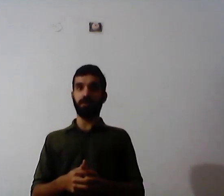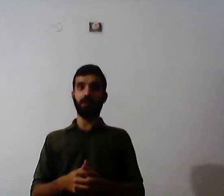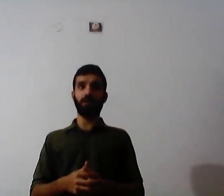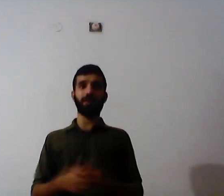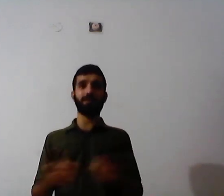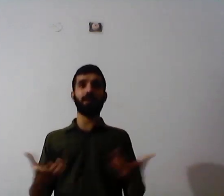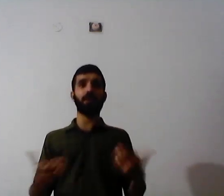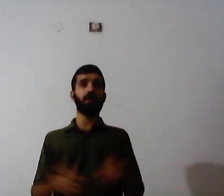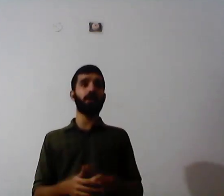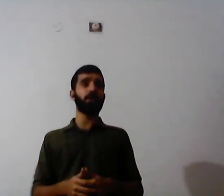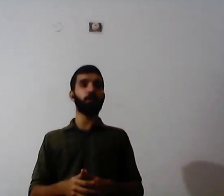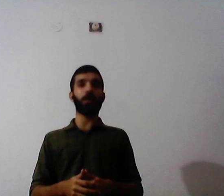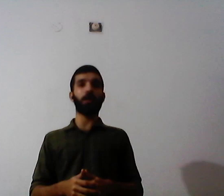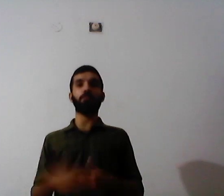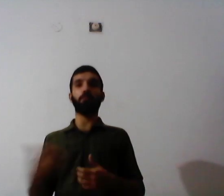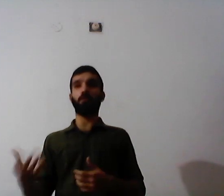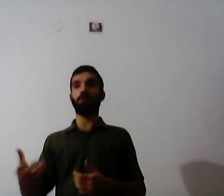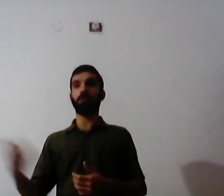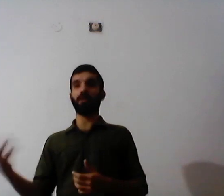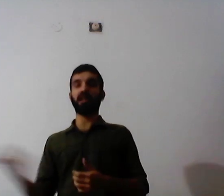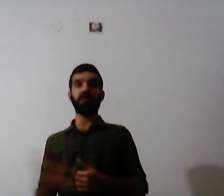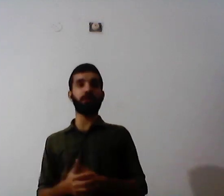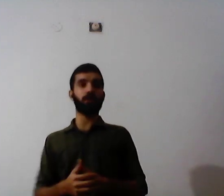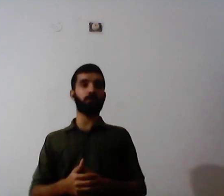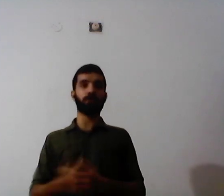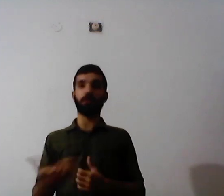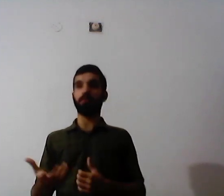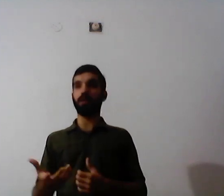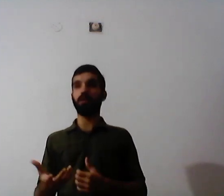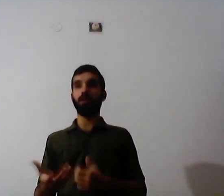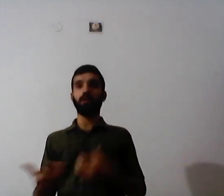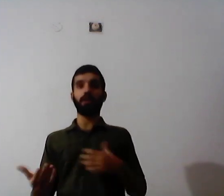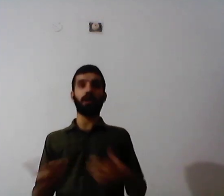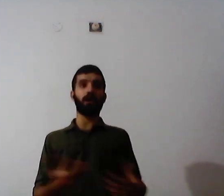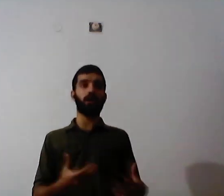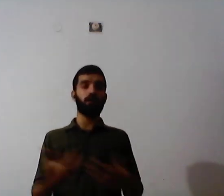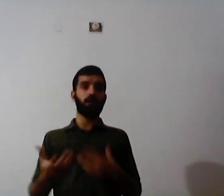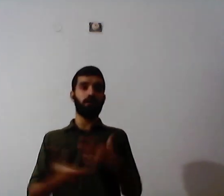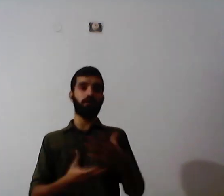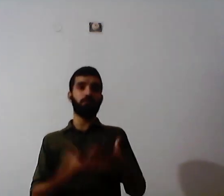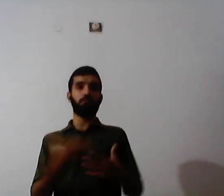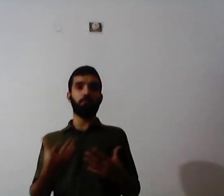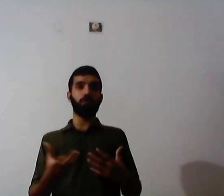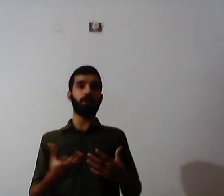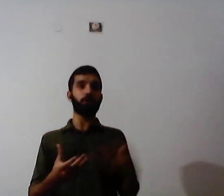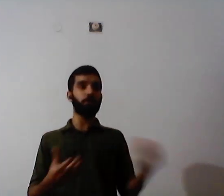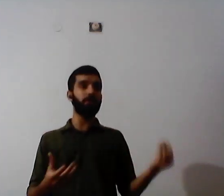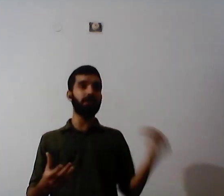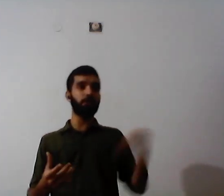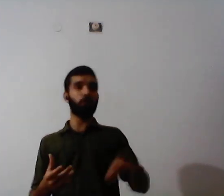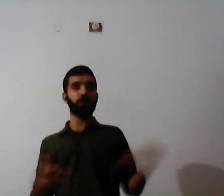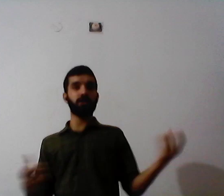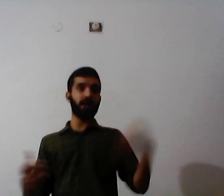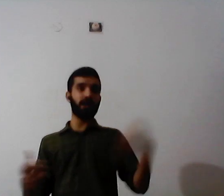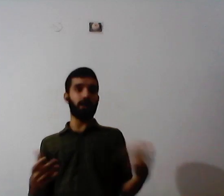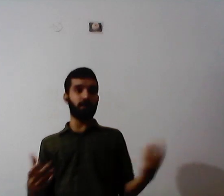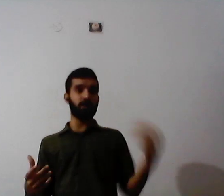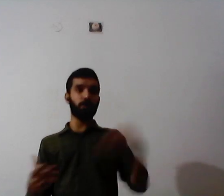Like say you have a pond or a river or something, there should be some oxygen content dissolved